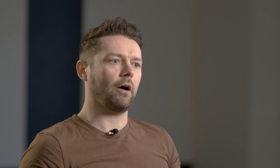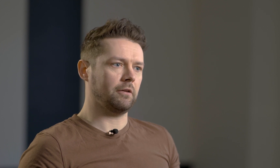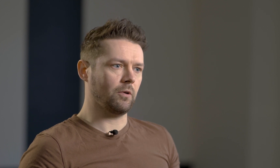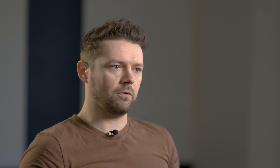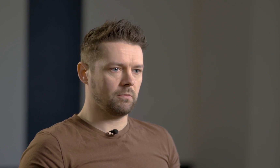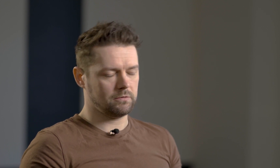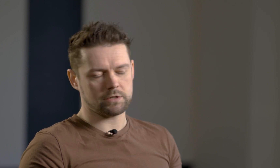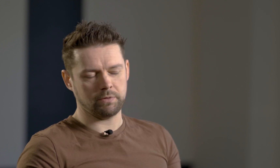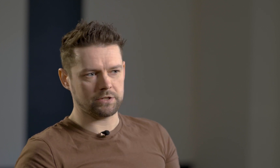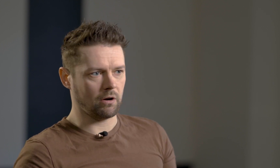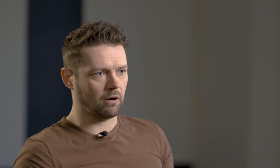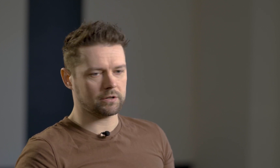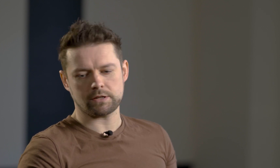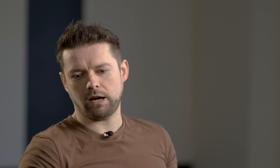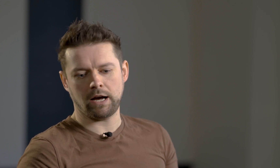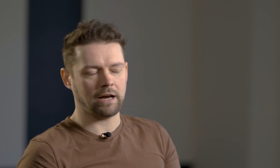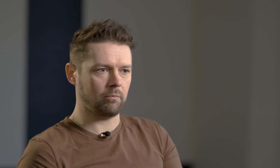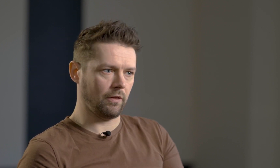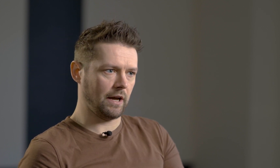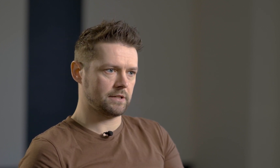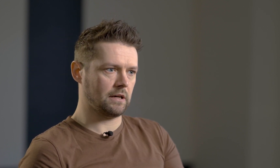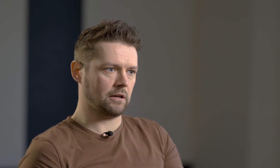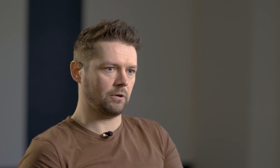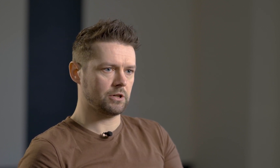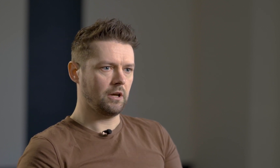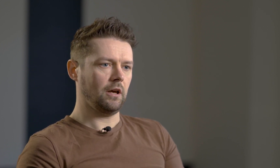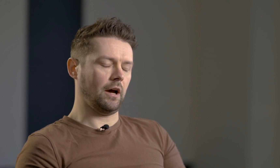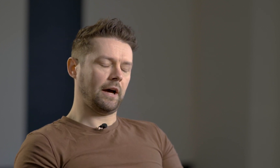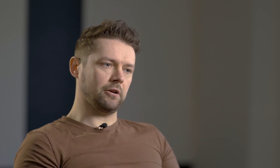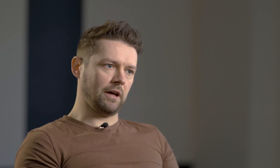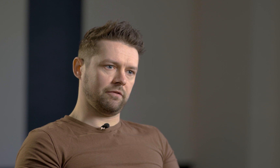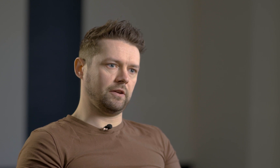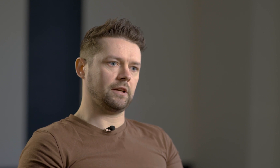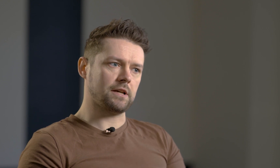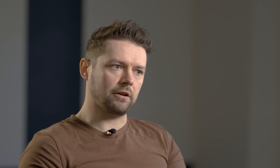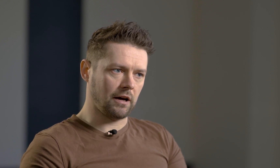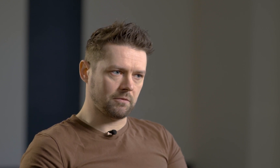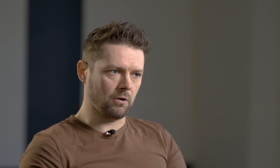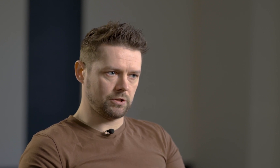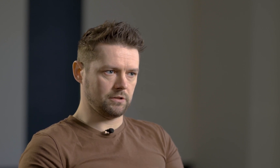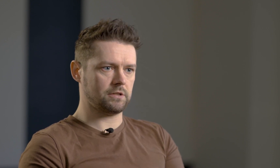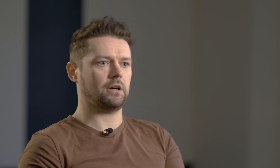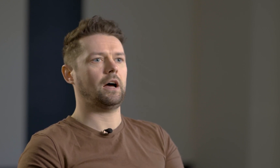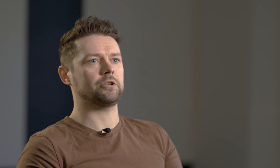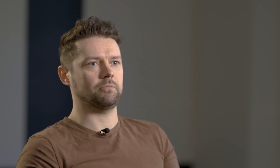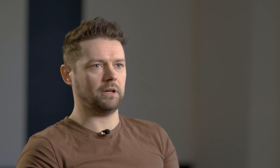in a room. Somebody talks, I output that in sign language, and I don't have feelings, I don't have emotions, I should be